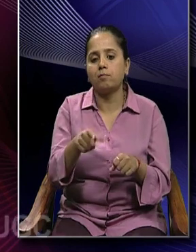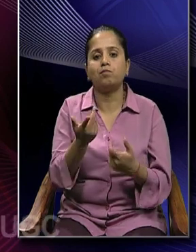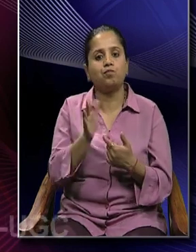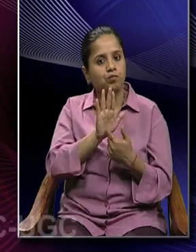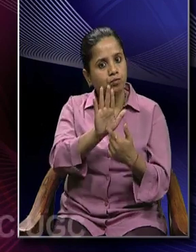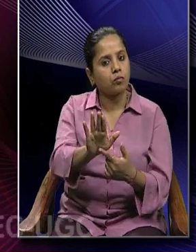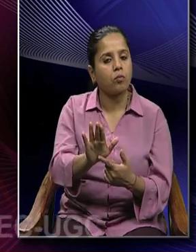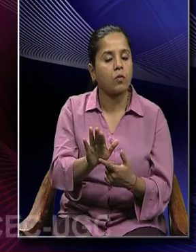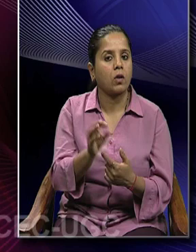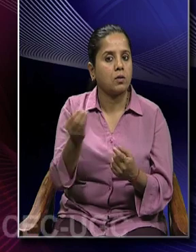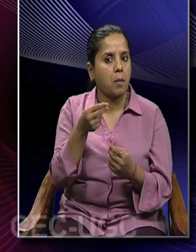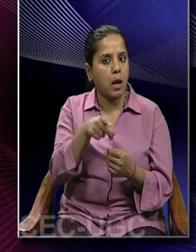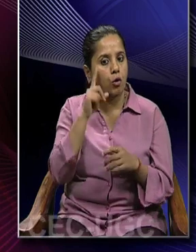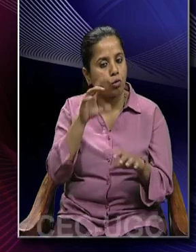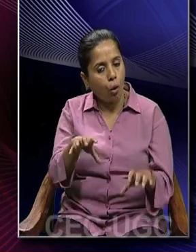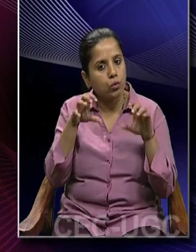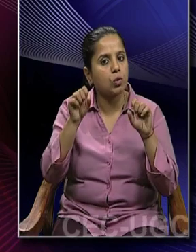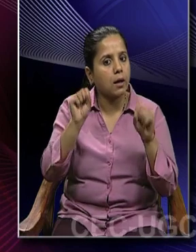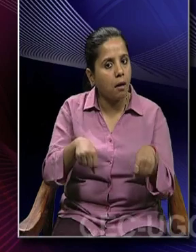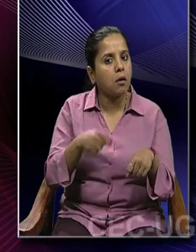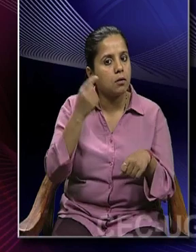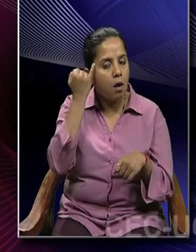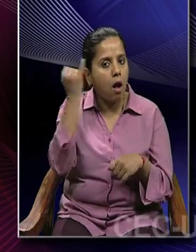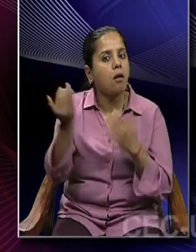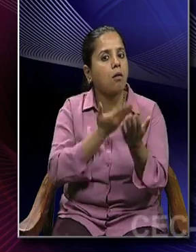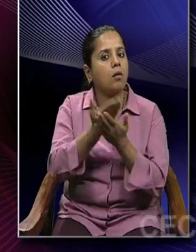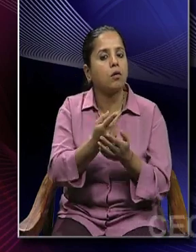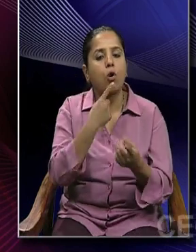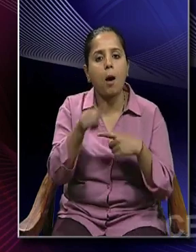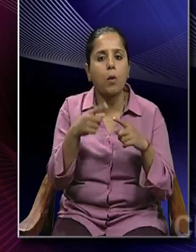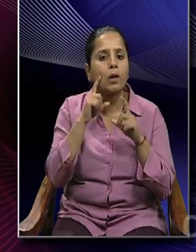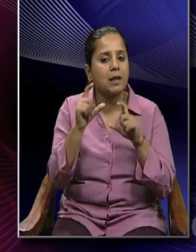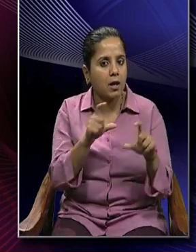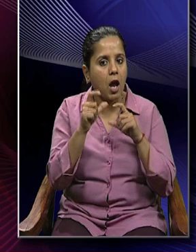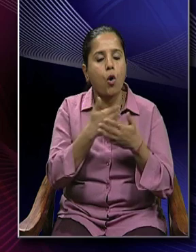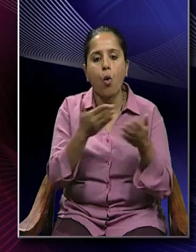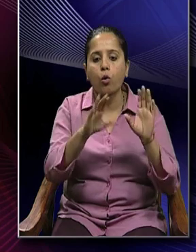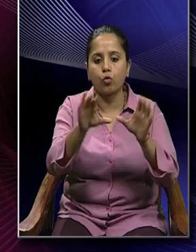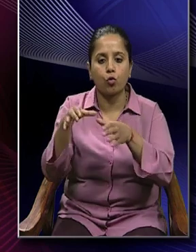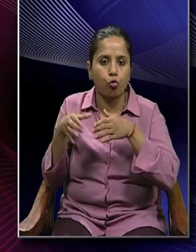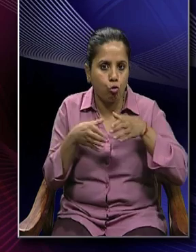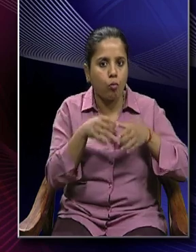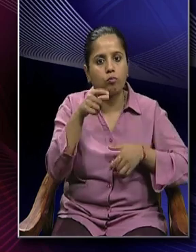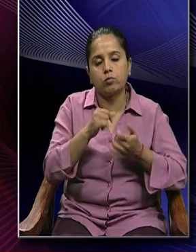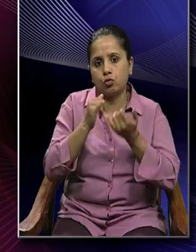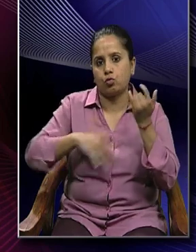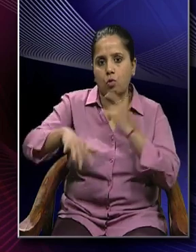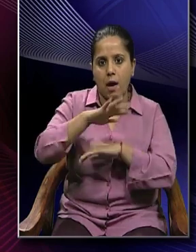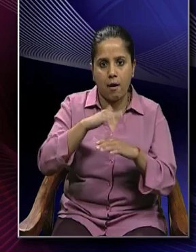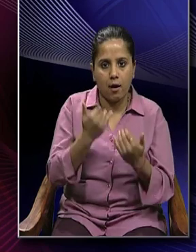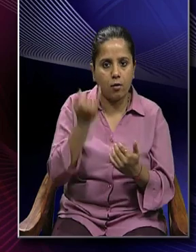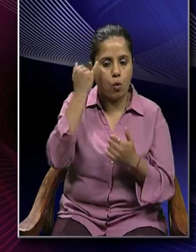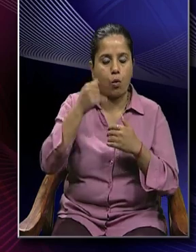with such a kind of a constitution which was talking about taking care of all the sections of society, the ideas of